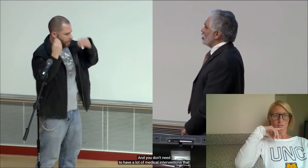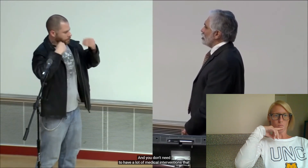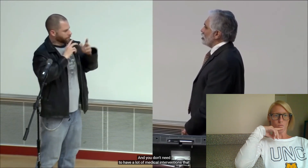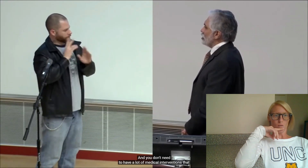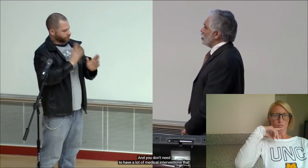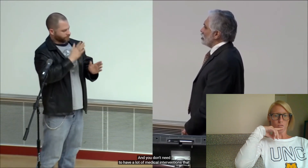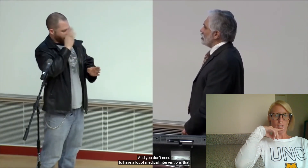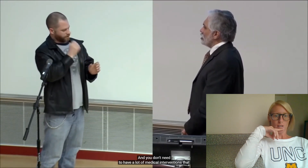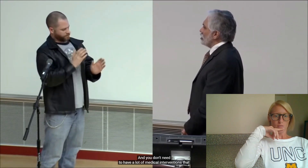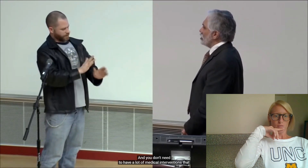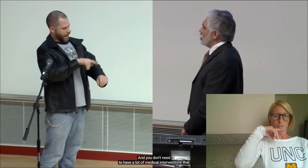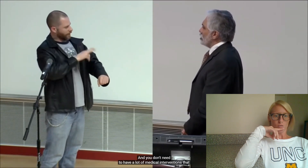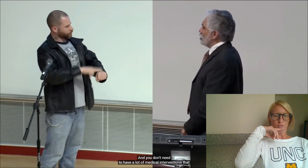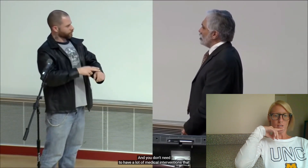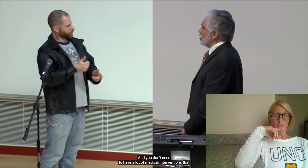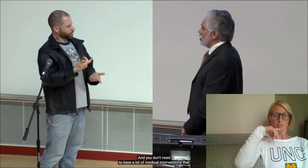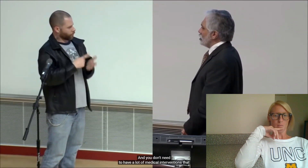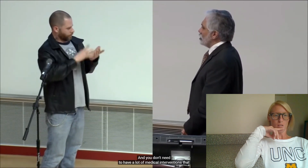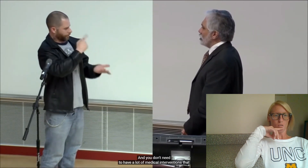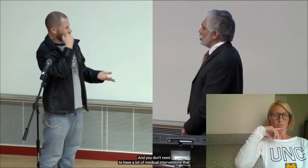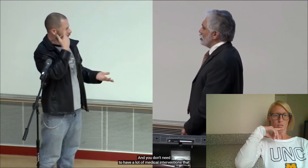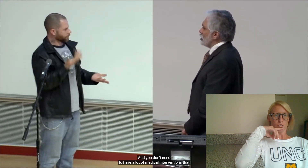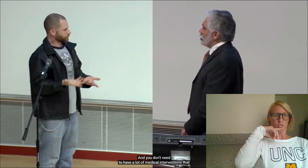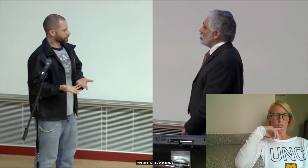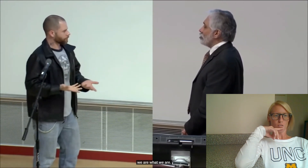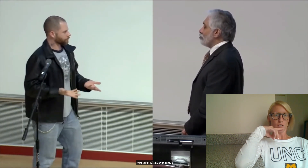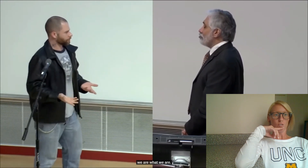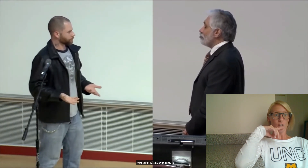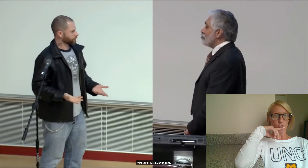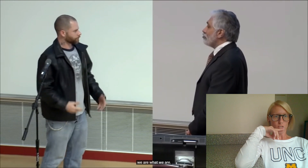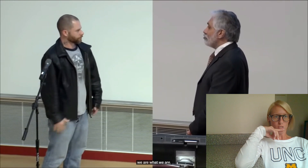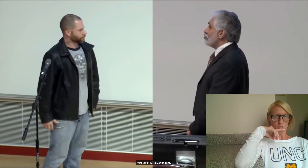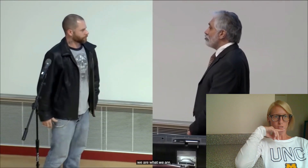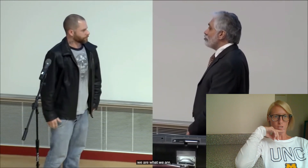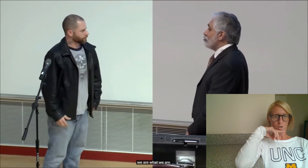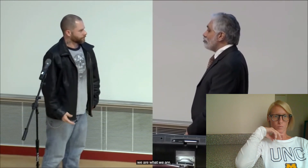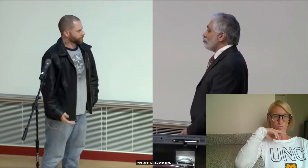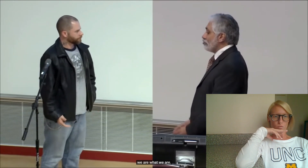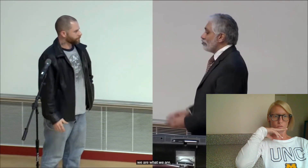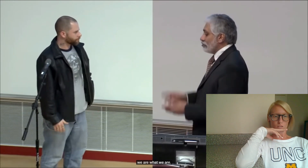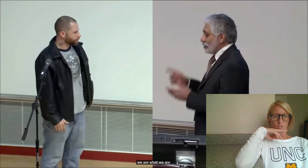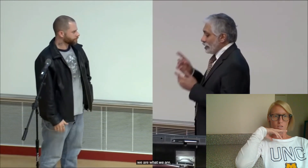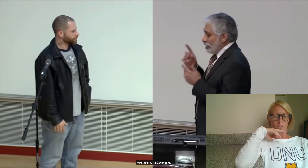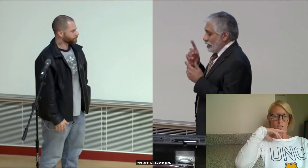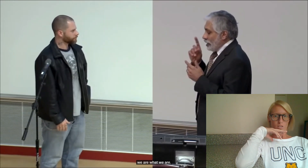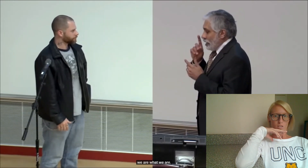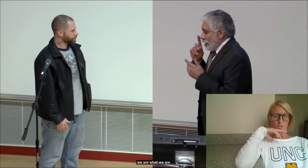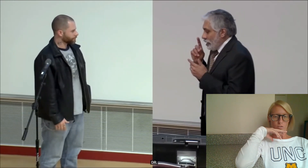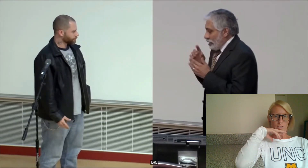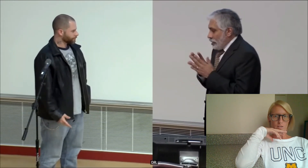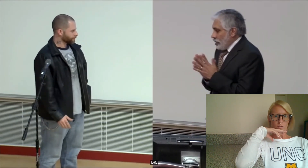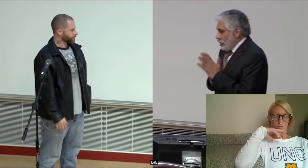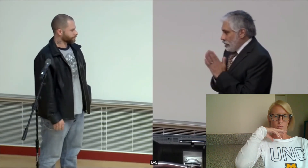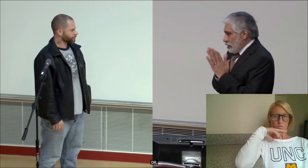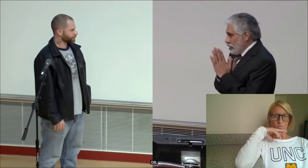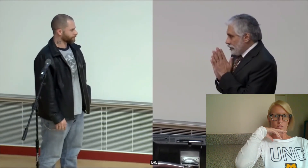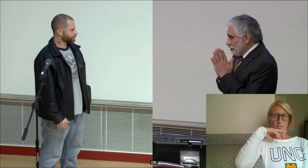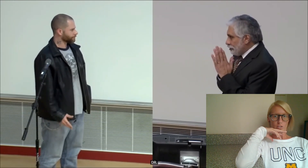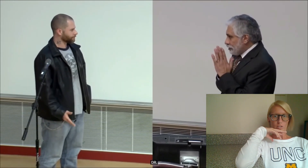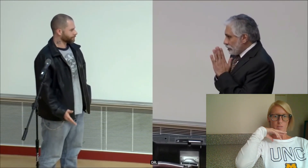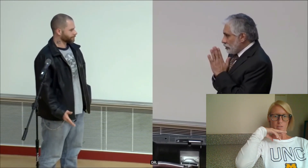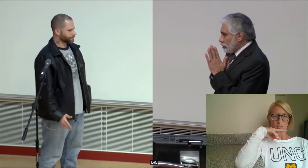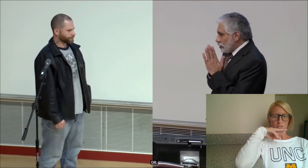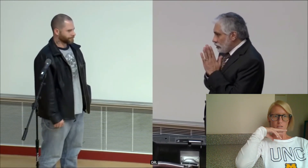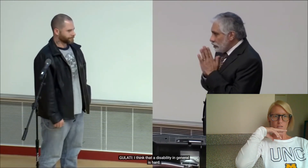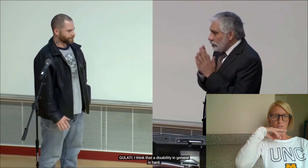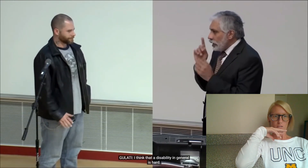trust God. And you don't need to have a lot of You don't need medical to have a lot of interventions, medical that we are what we are. interventions to help you learn how to